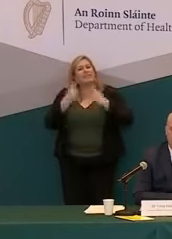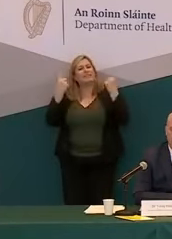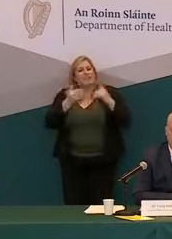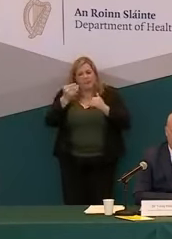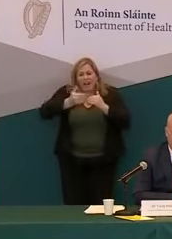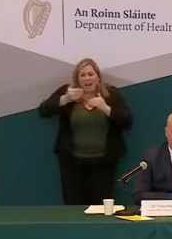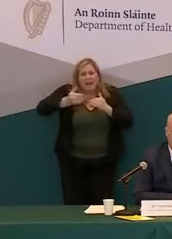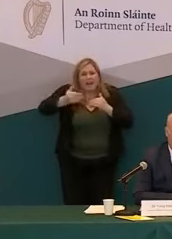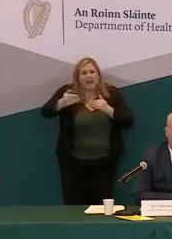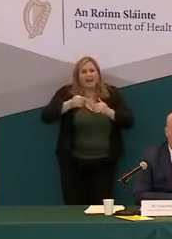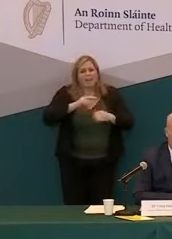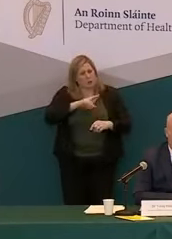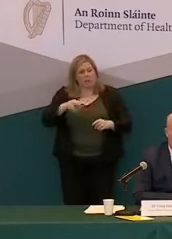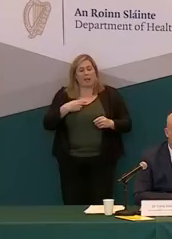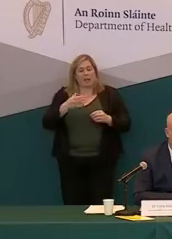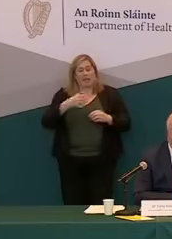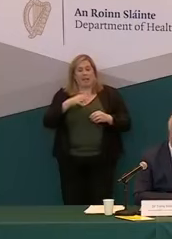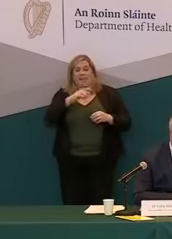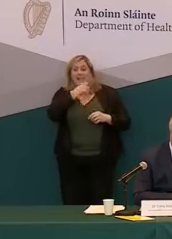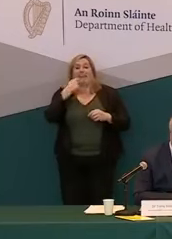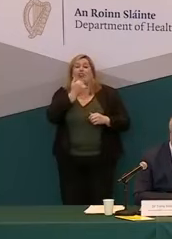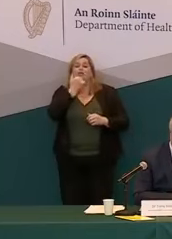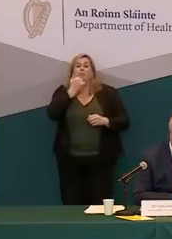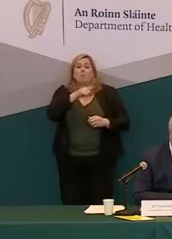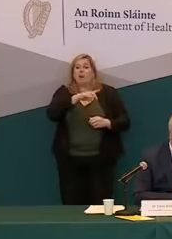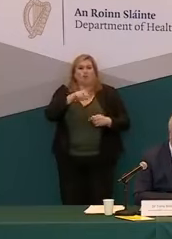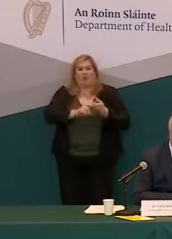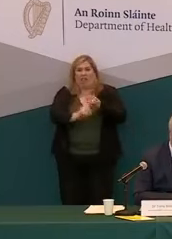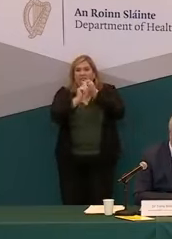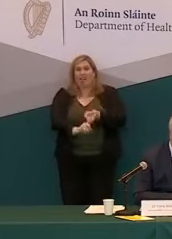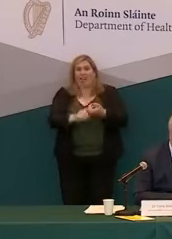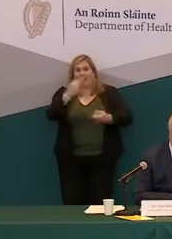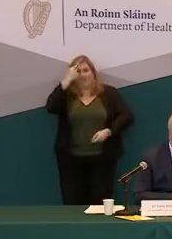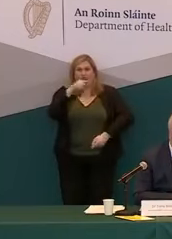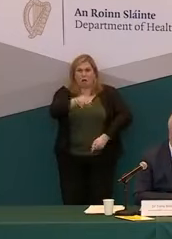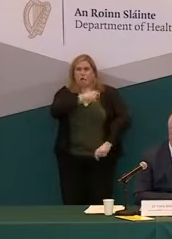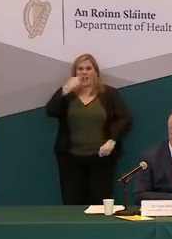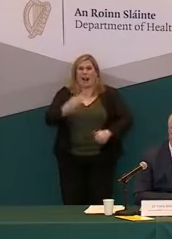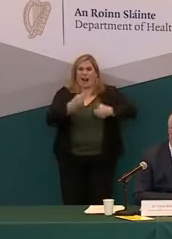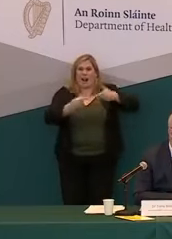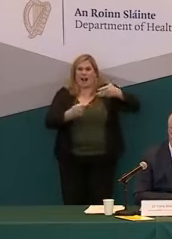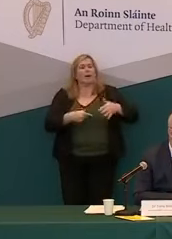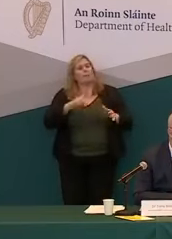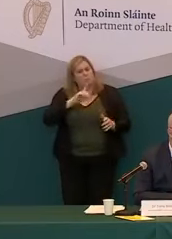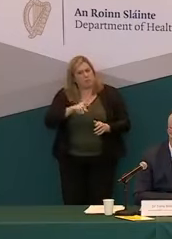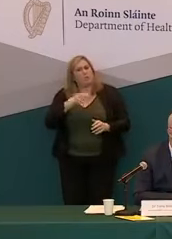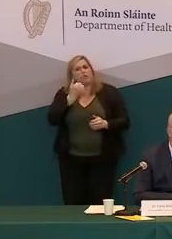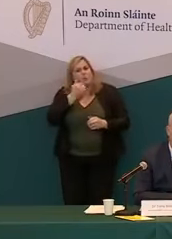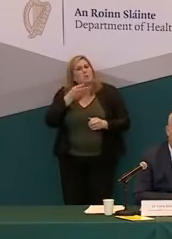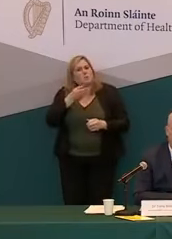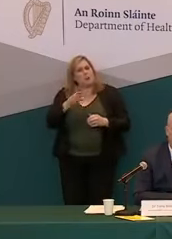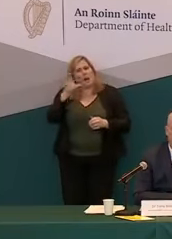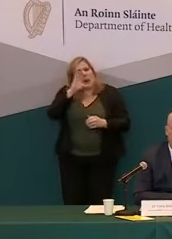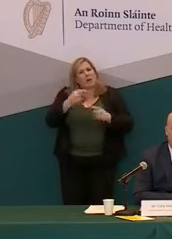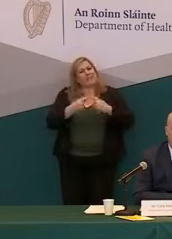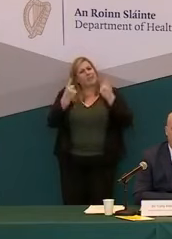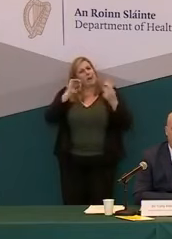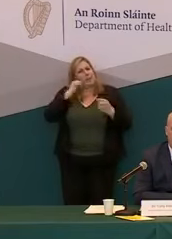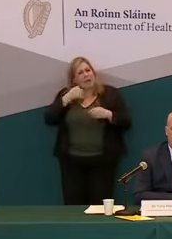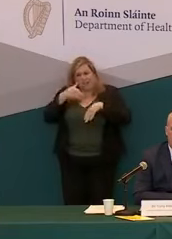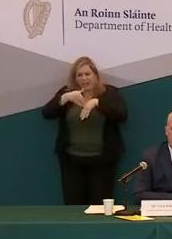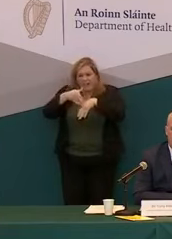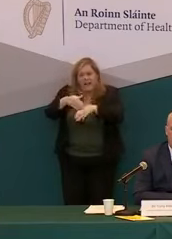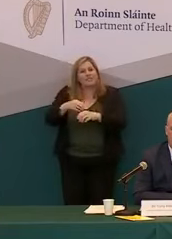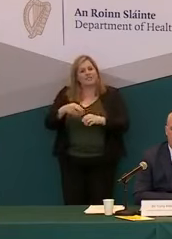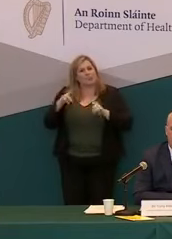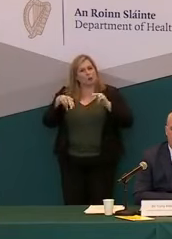calibrations of the data. I don't think the fundamental message will change, but the actual numbers might look a little bit different. So let's start